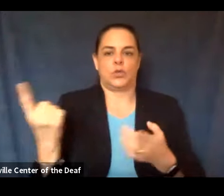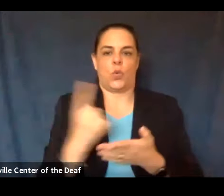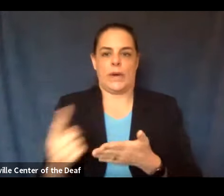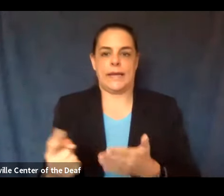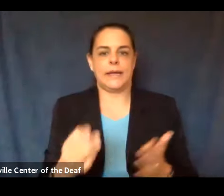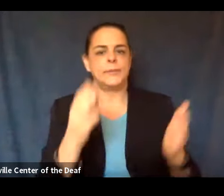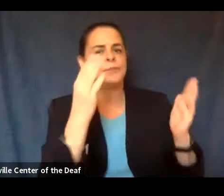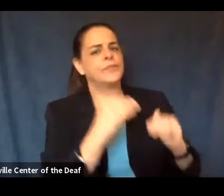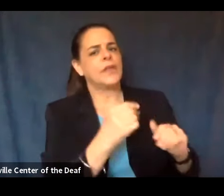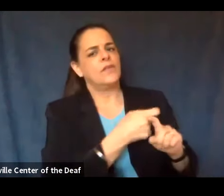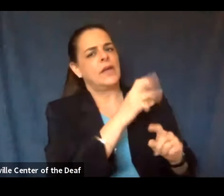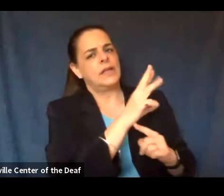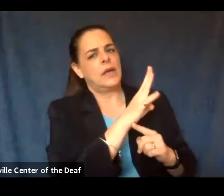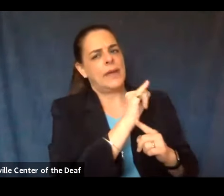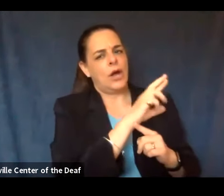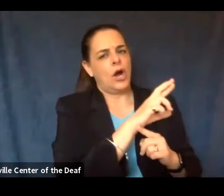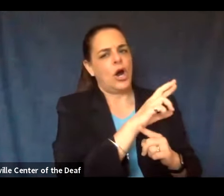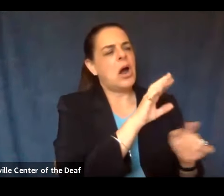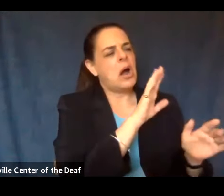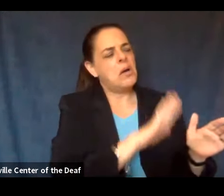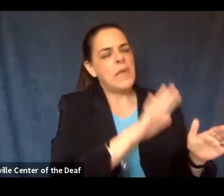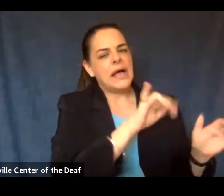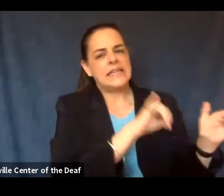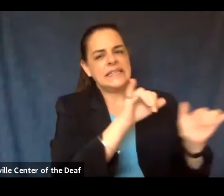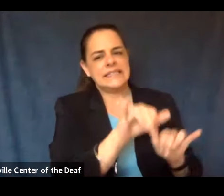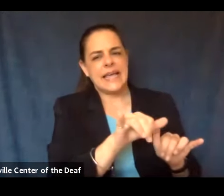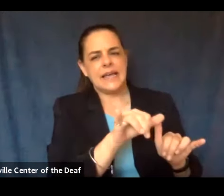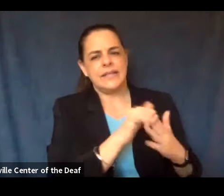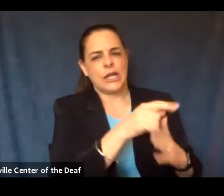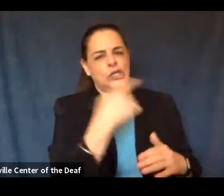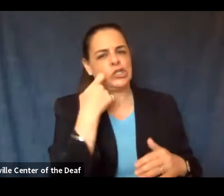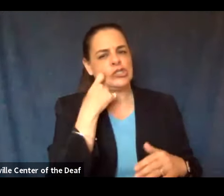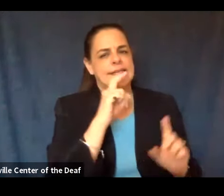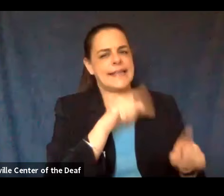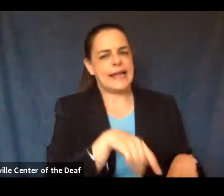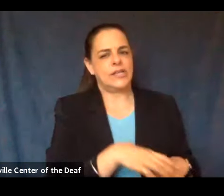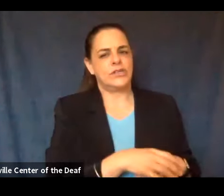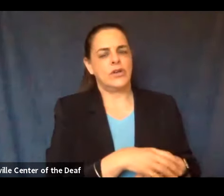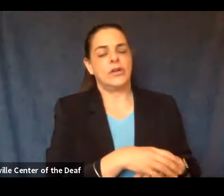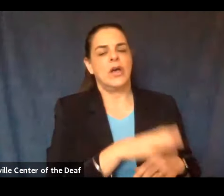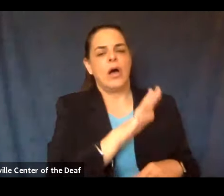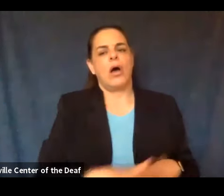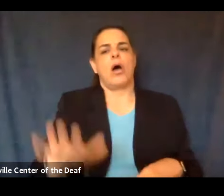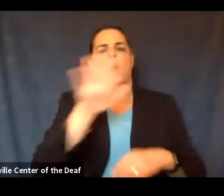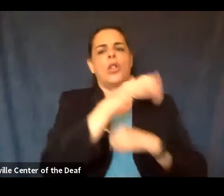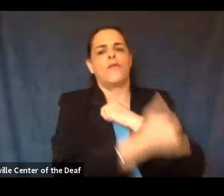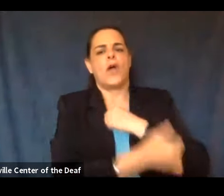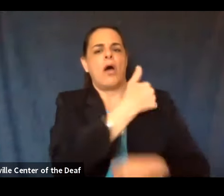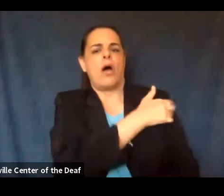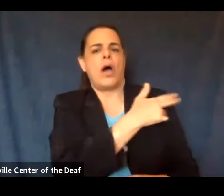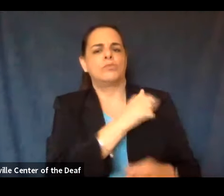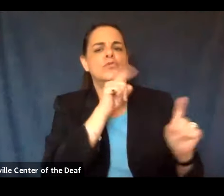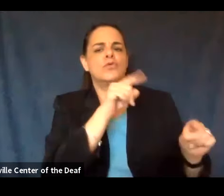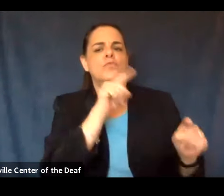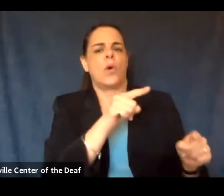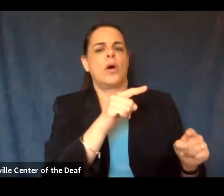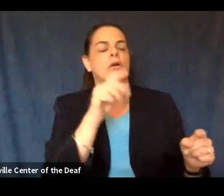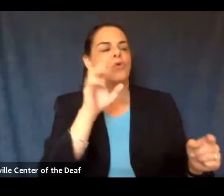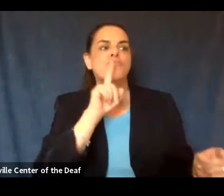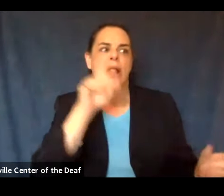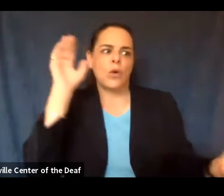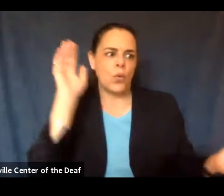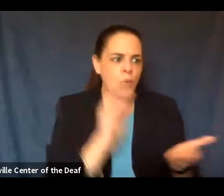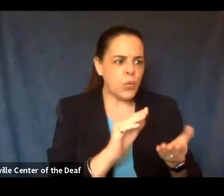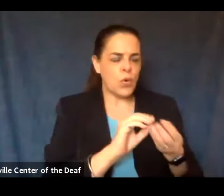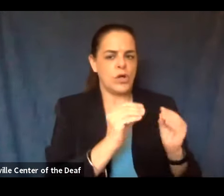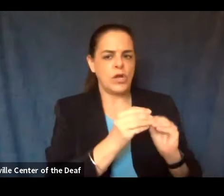from WBIR. They say it's along the same lines as the question you just answered. They say across the country, hospitals are reporting drastically lower numbers